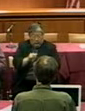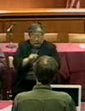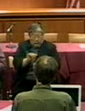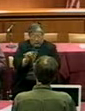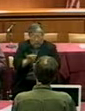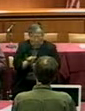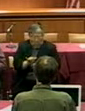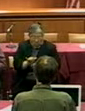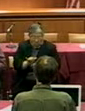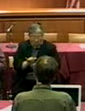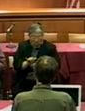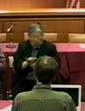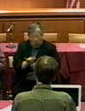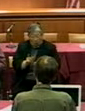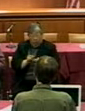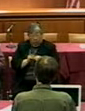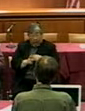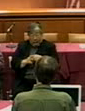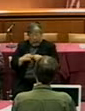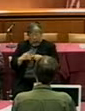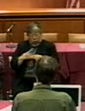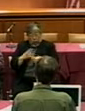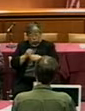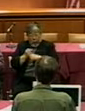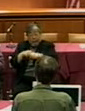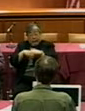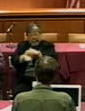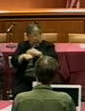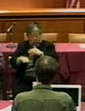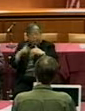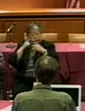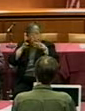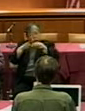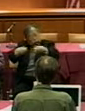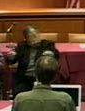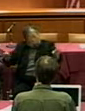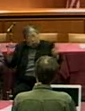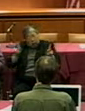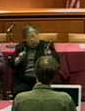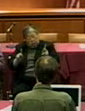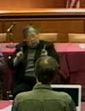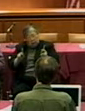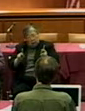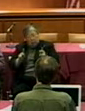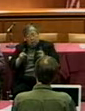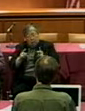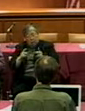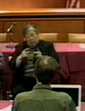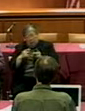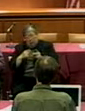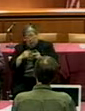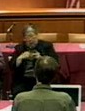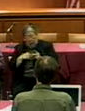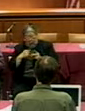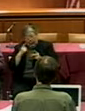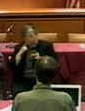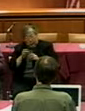to create accessibility to the general public, and I think it's really important